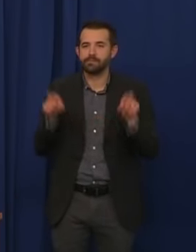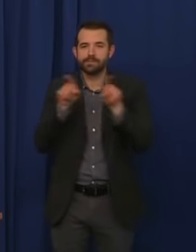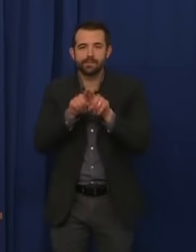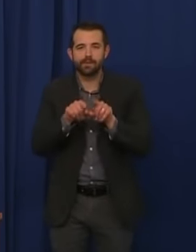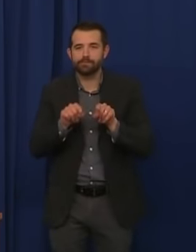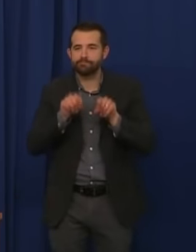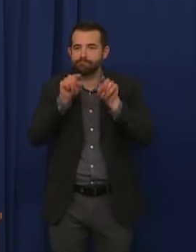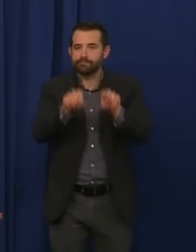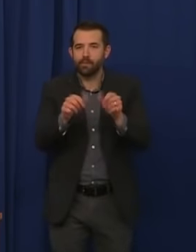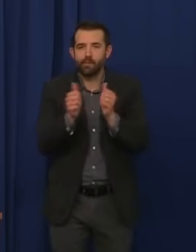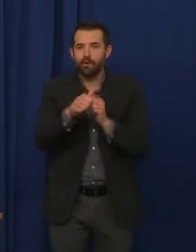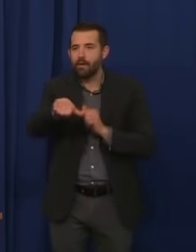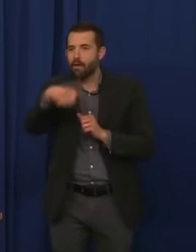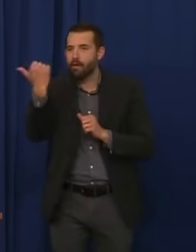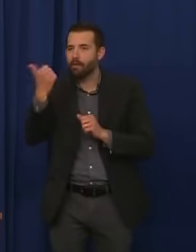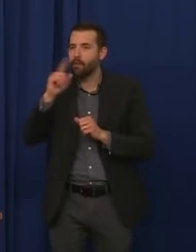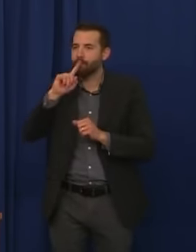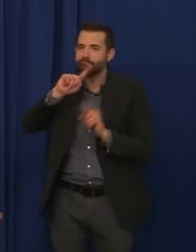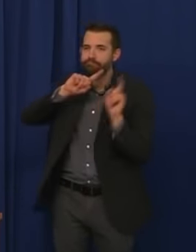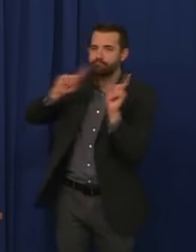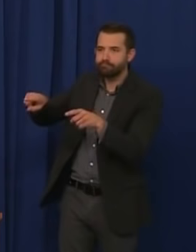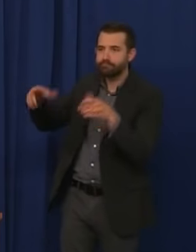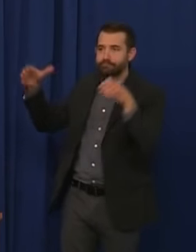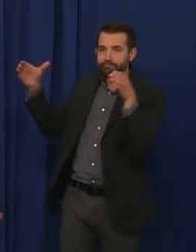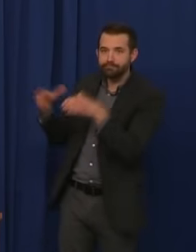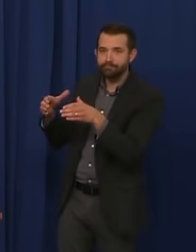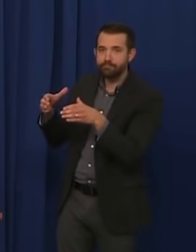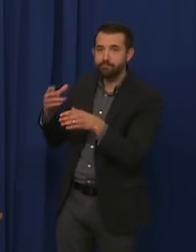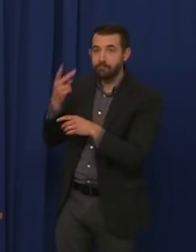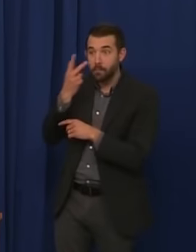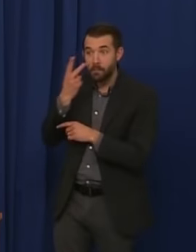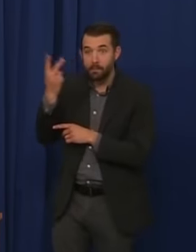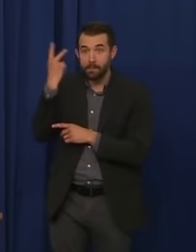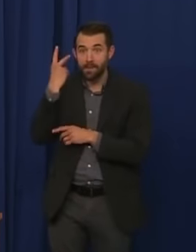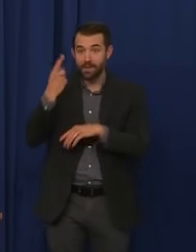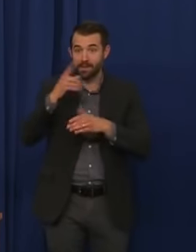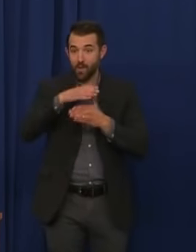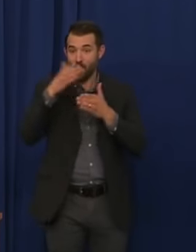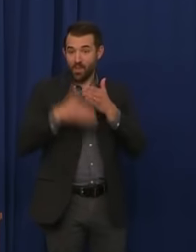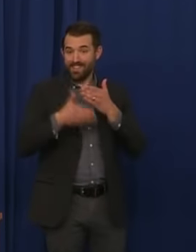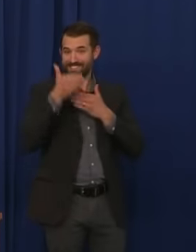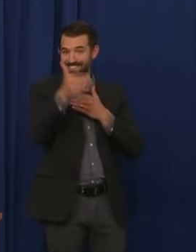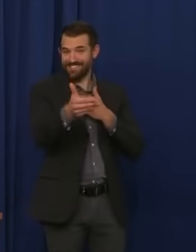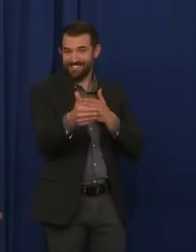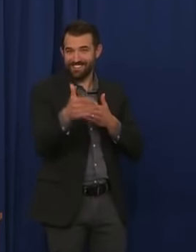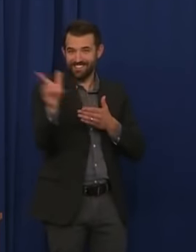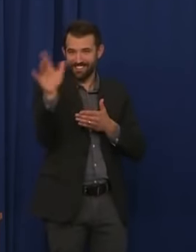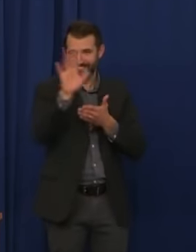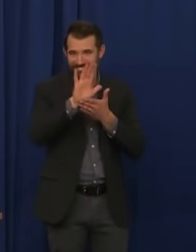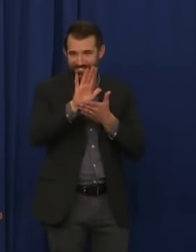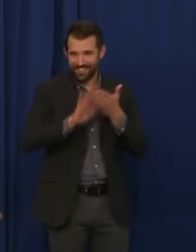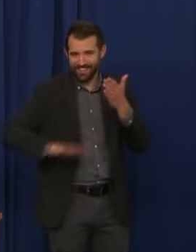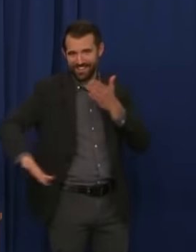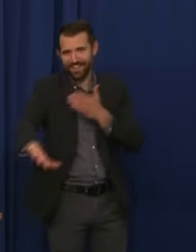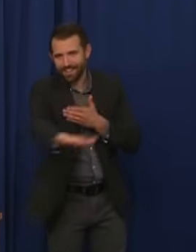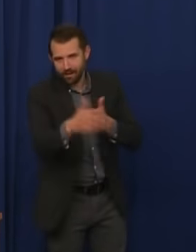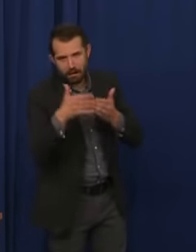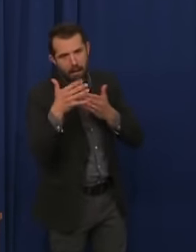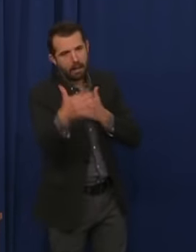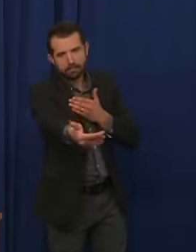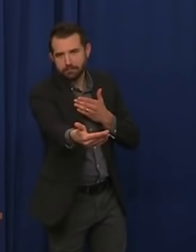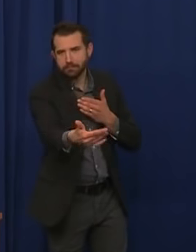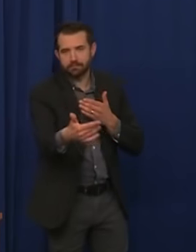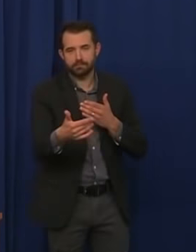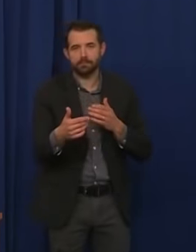now about large gatherings. Memorial Day is 5 weeks away, at least, I think. I can't tell people